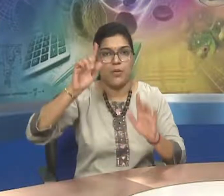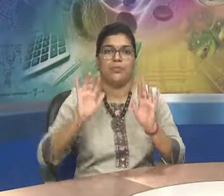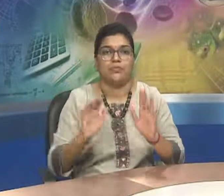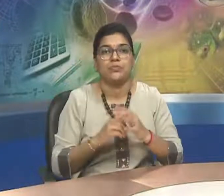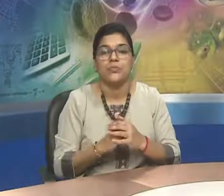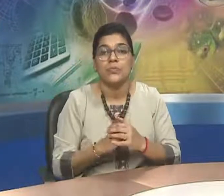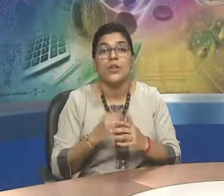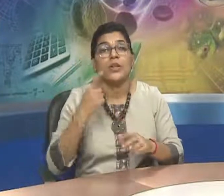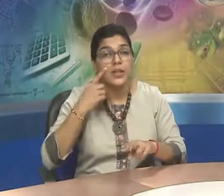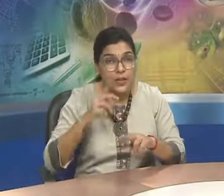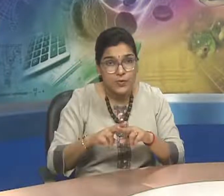to